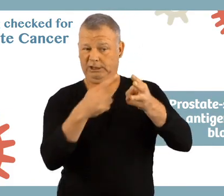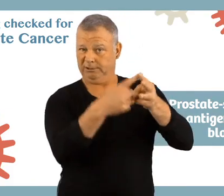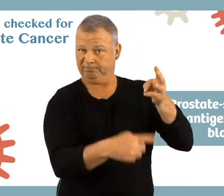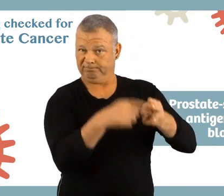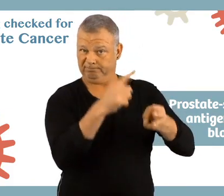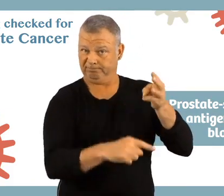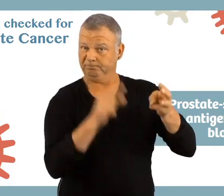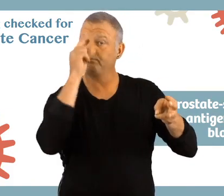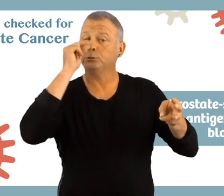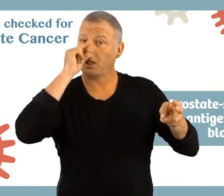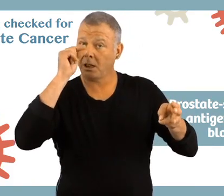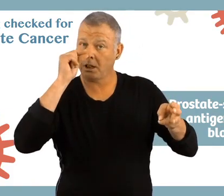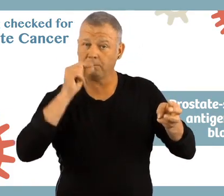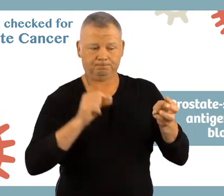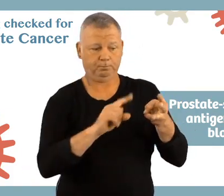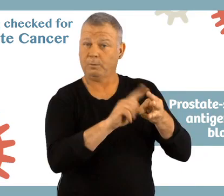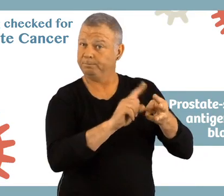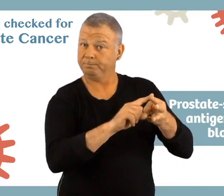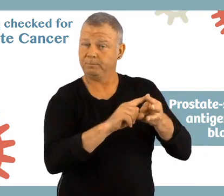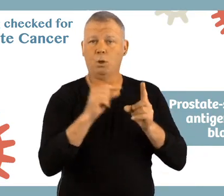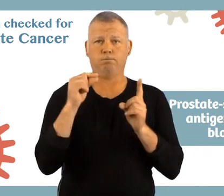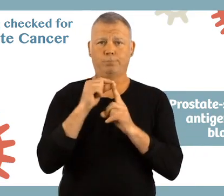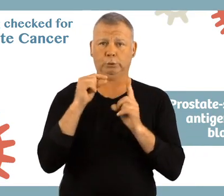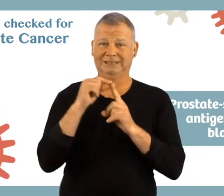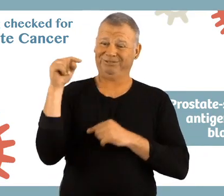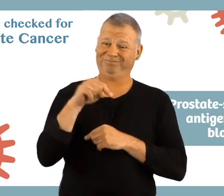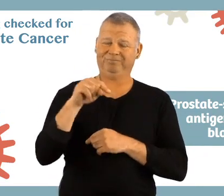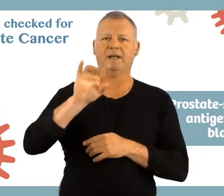prostate, which is not cancerous, or by prostate cancer.